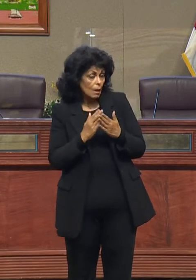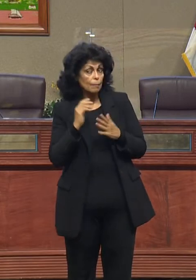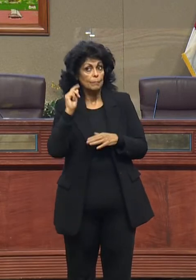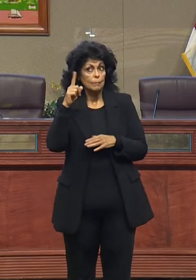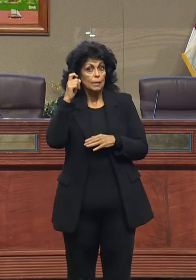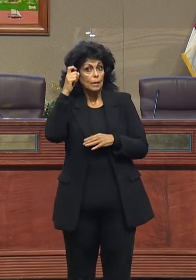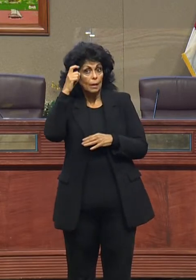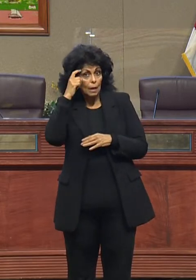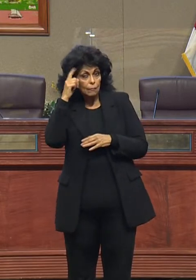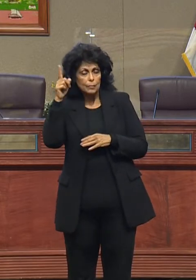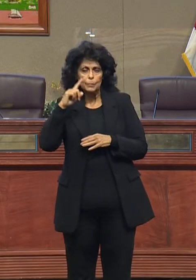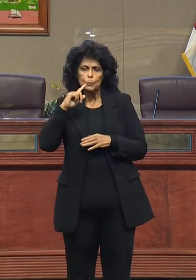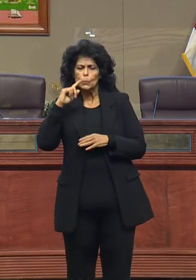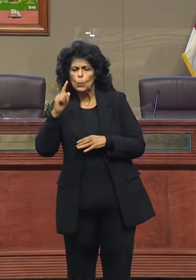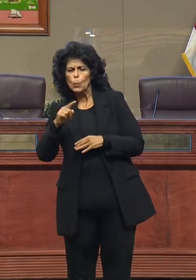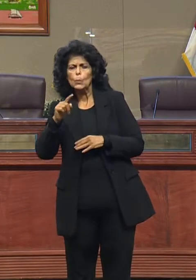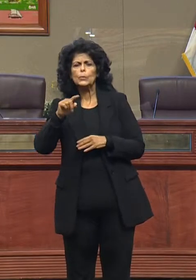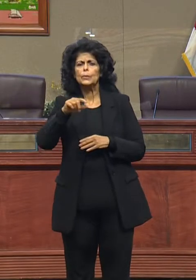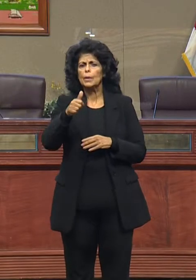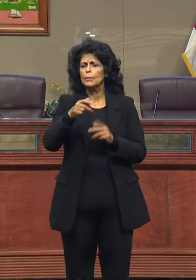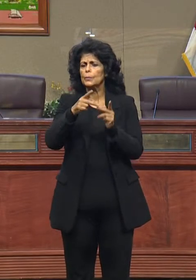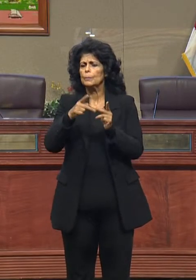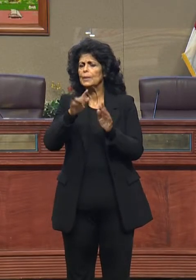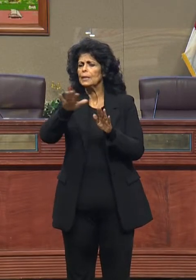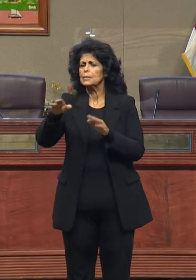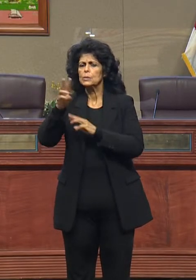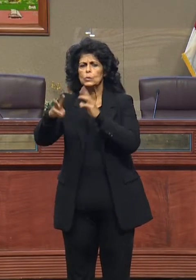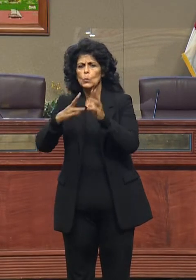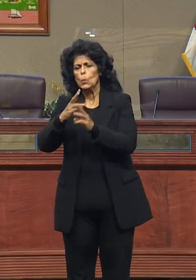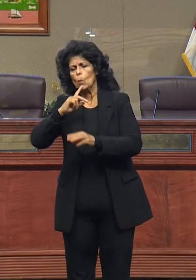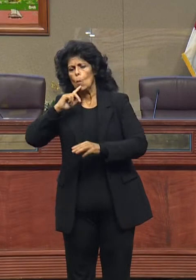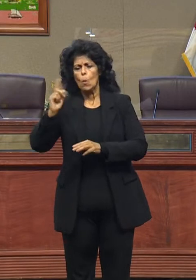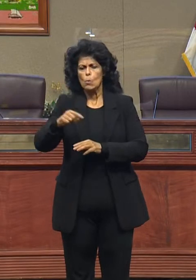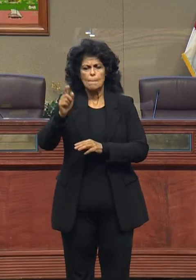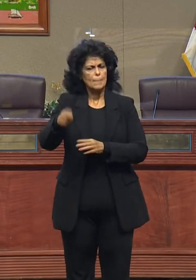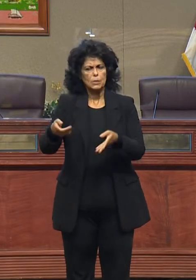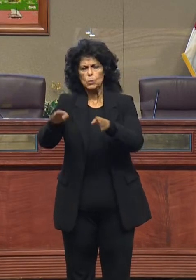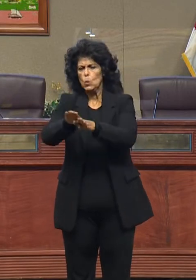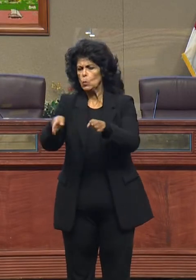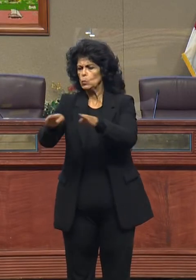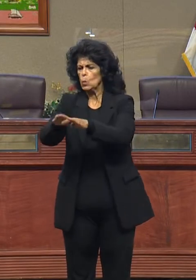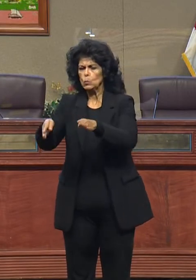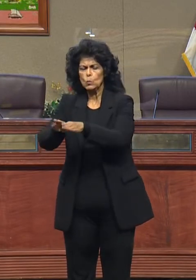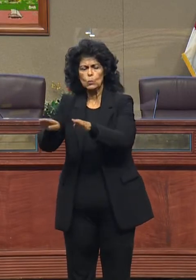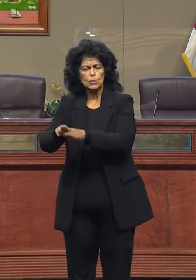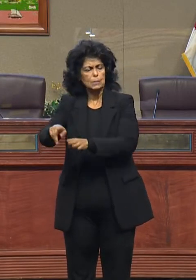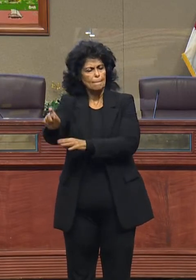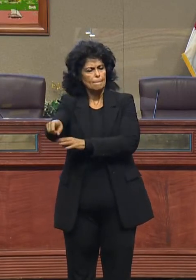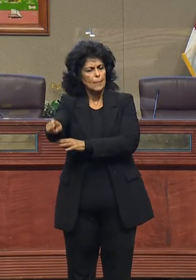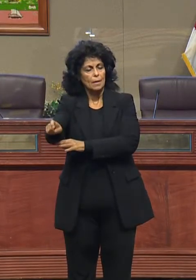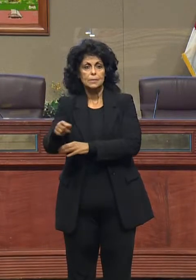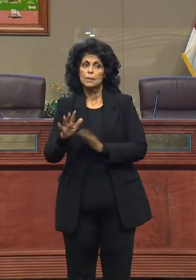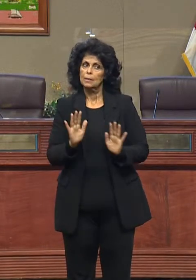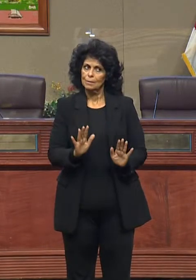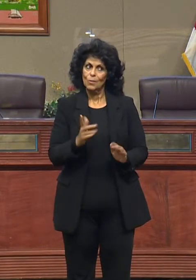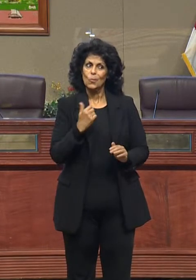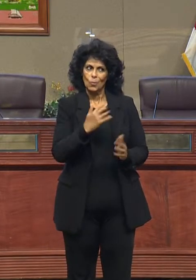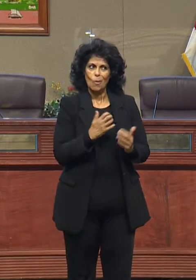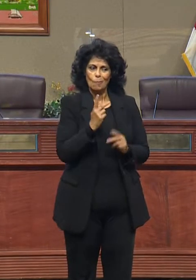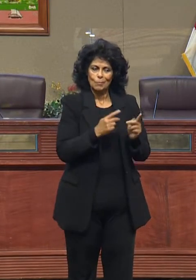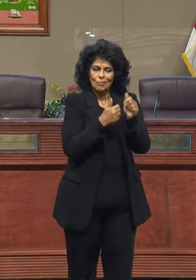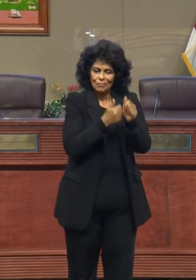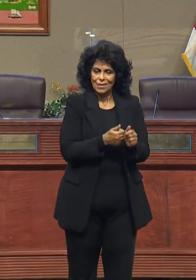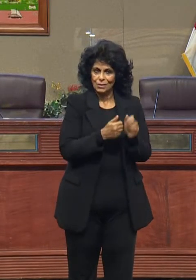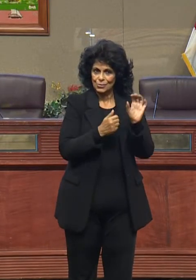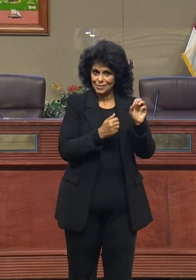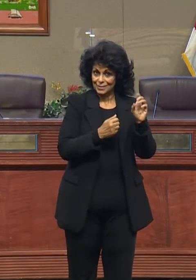government-directed shutdowns in other places around the world. We want to certainly avoid that when we get good compliance here. With